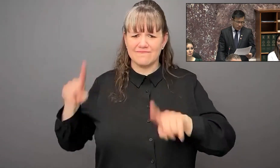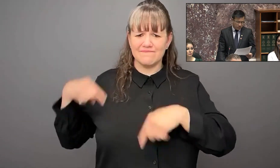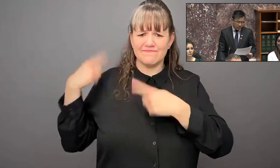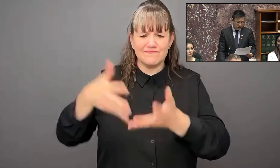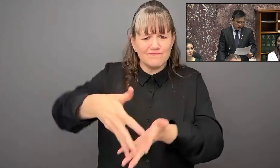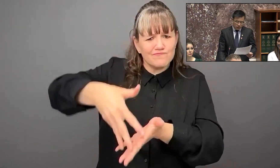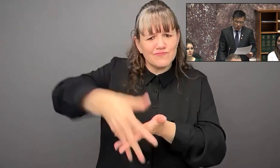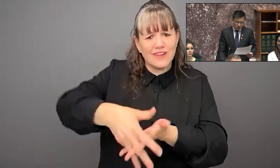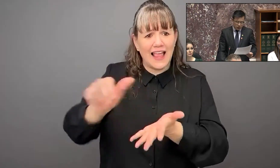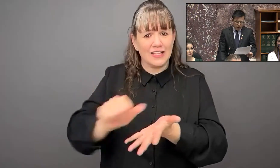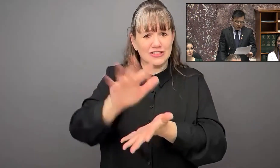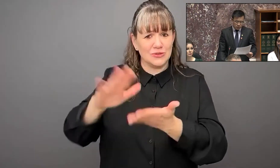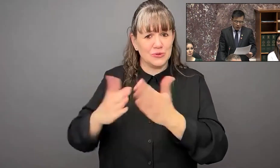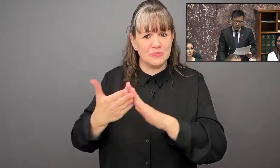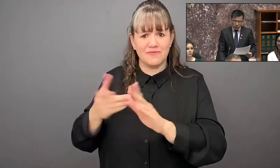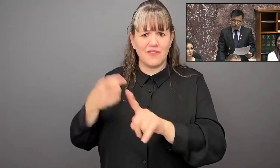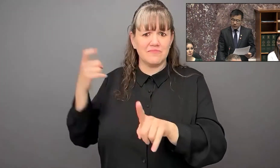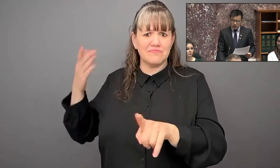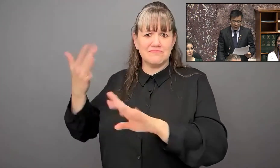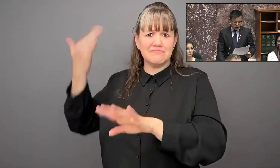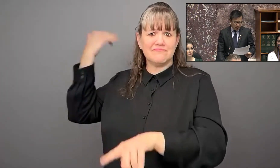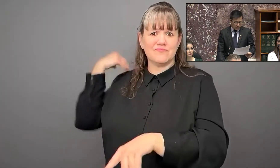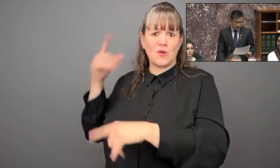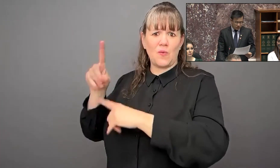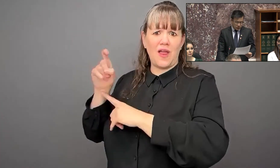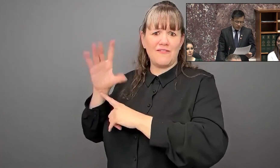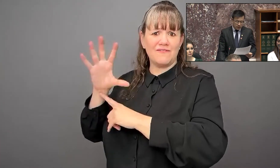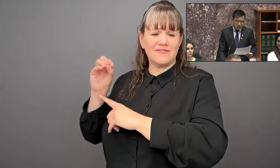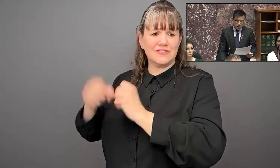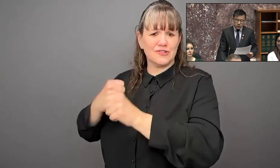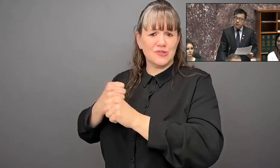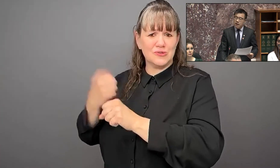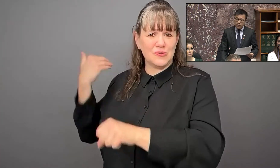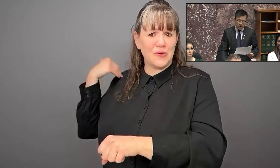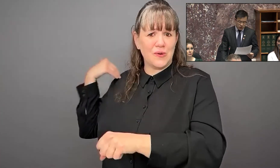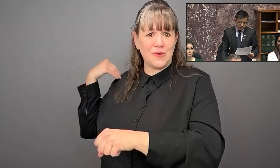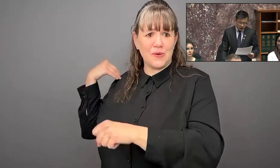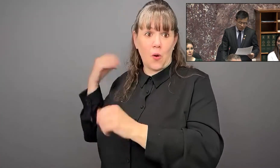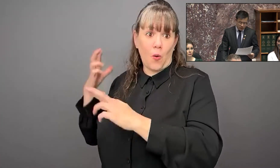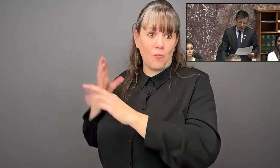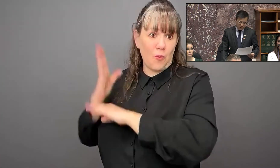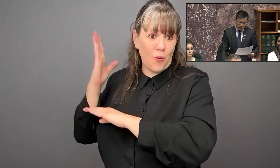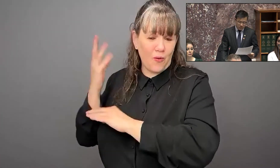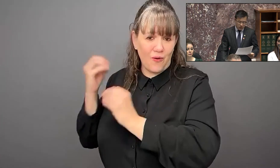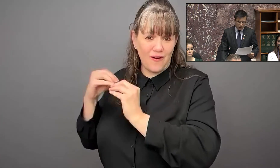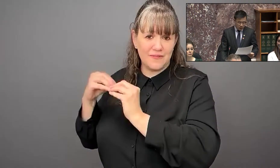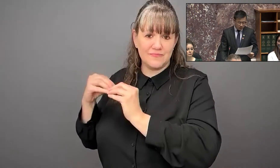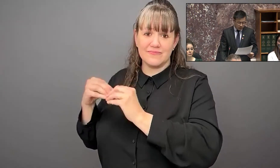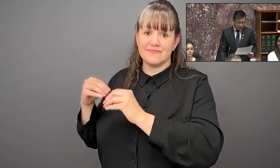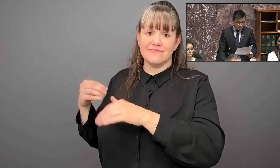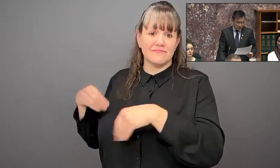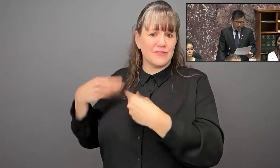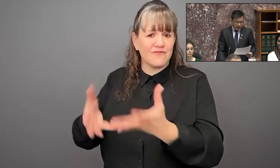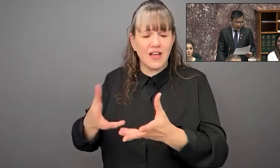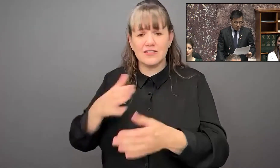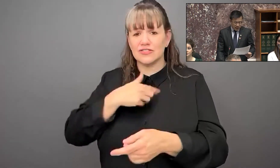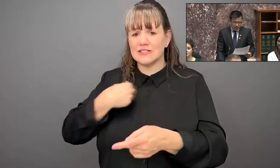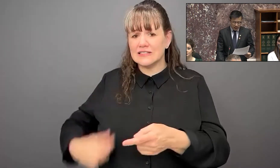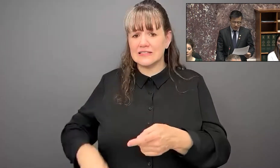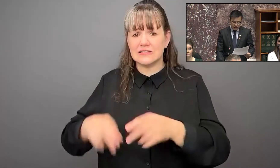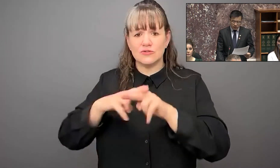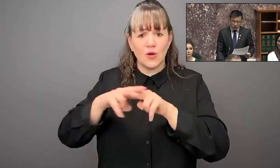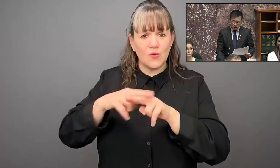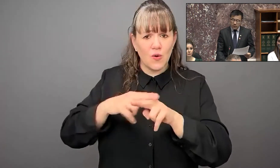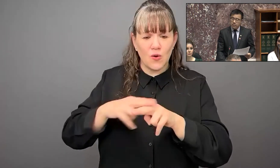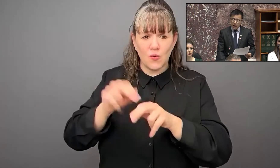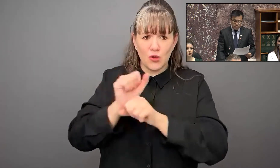years ago. From early Chinese railway workers and Japanese fishermen to South Asian farmers and Filipino caregivers, Asian